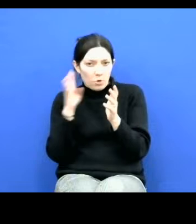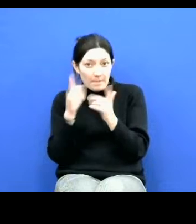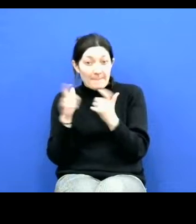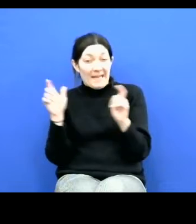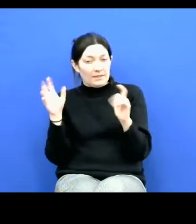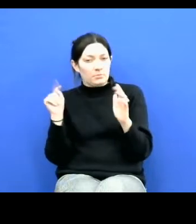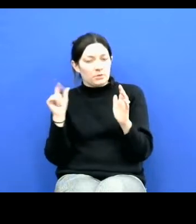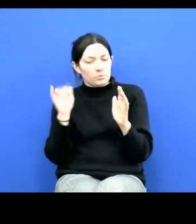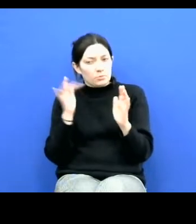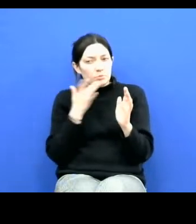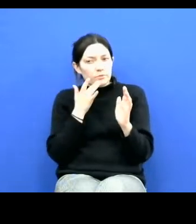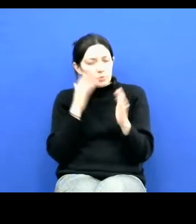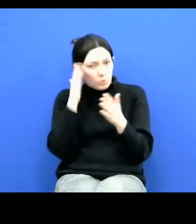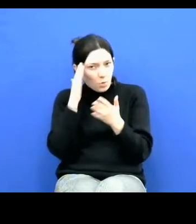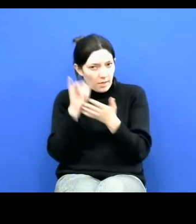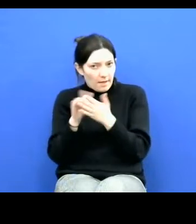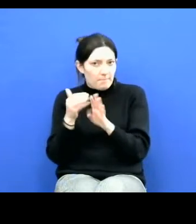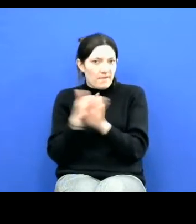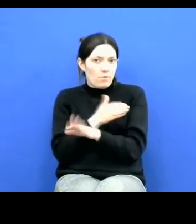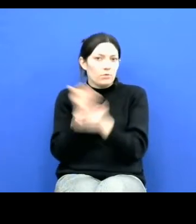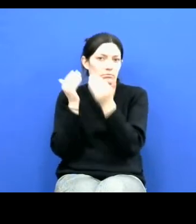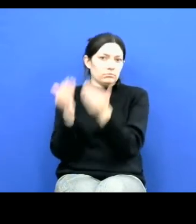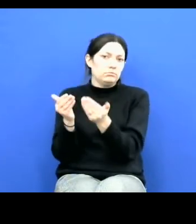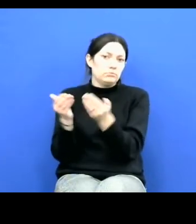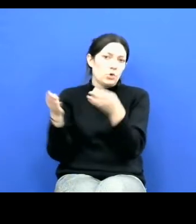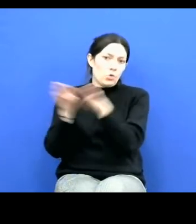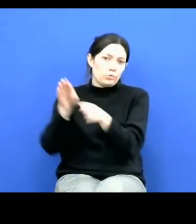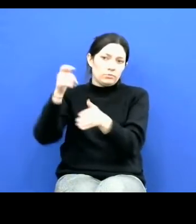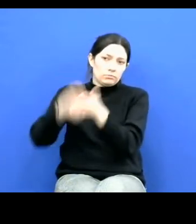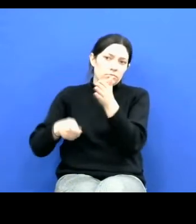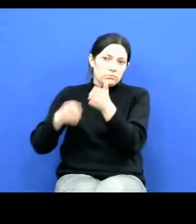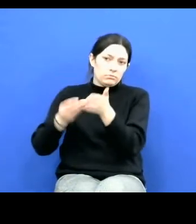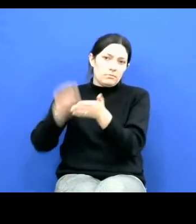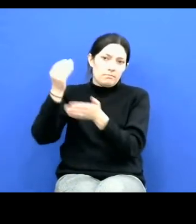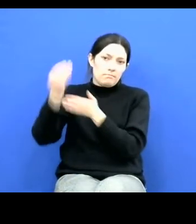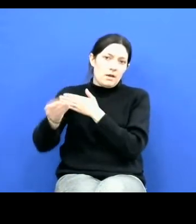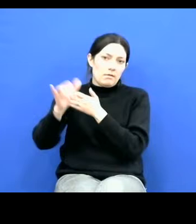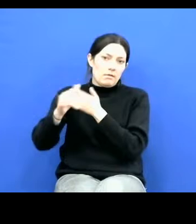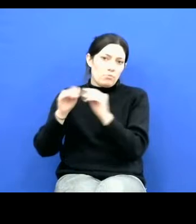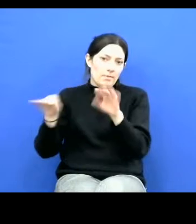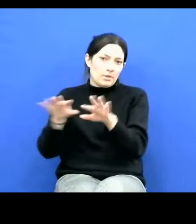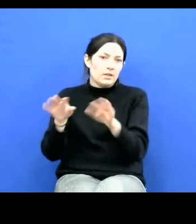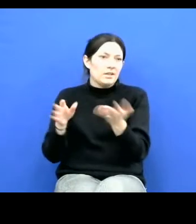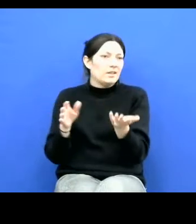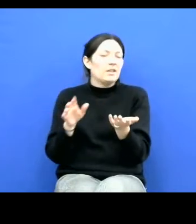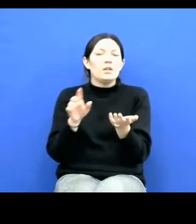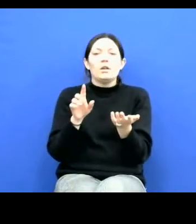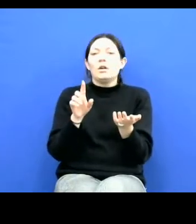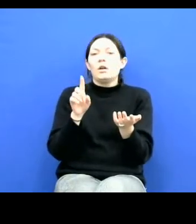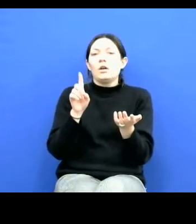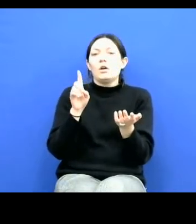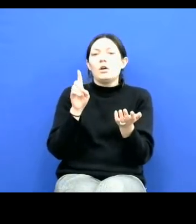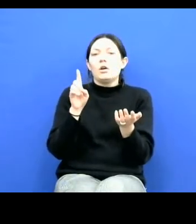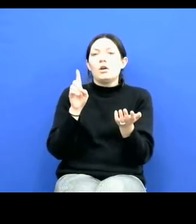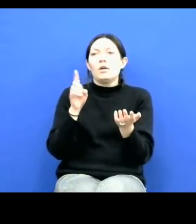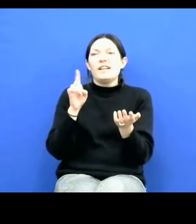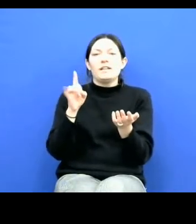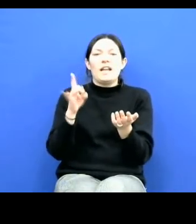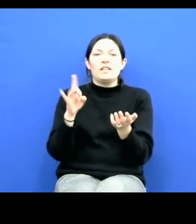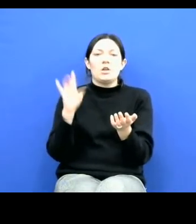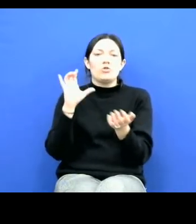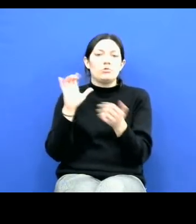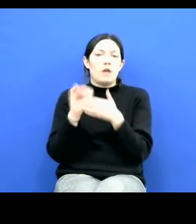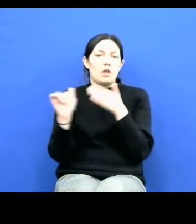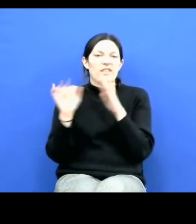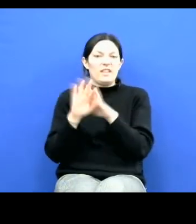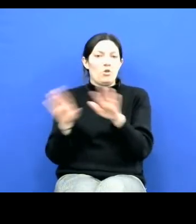know that before we go to closing on the property. So Okay. it's only $1,800, so it's not a big expense, but